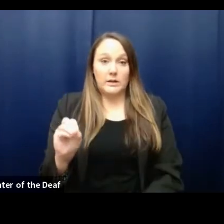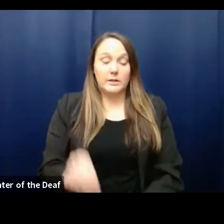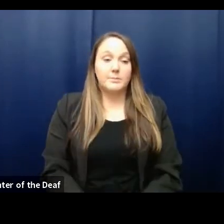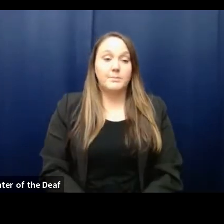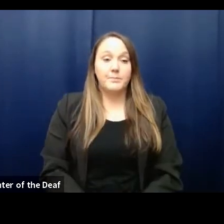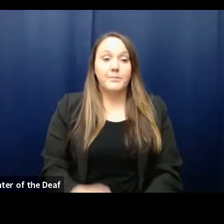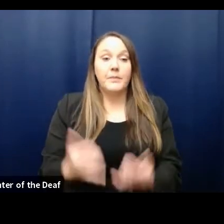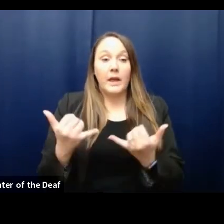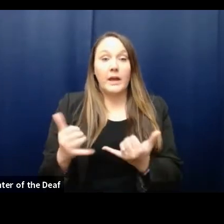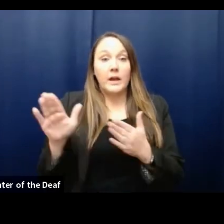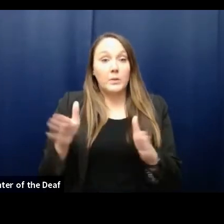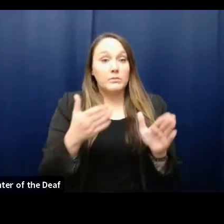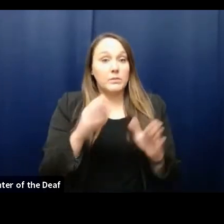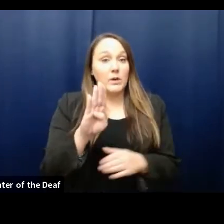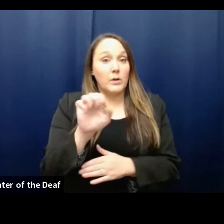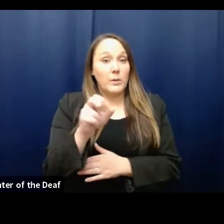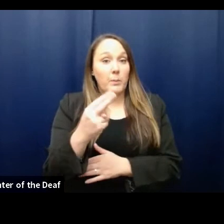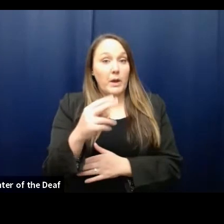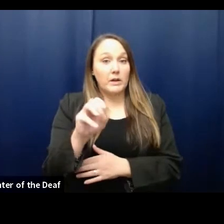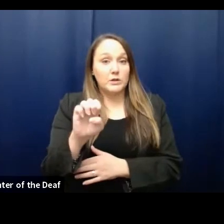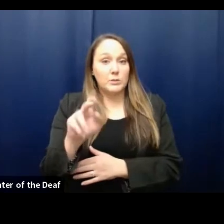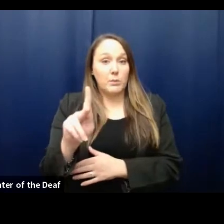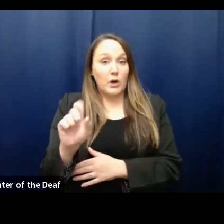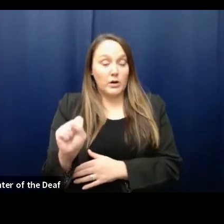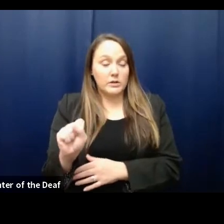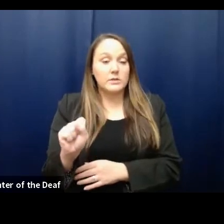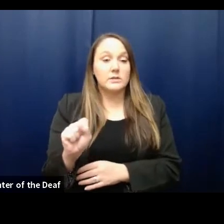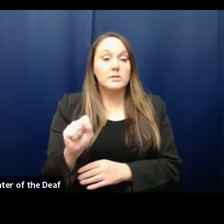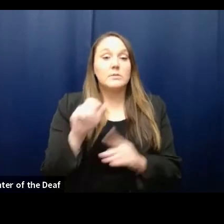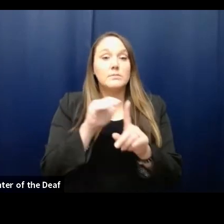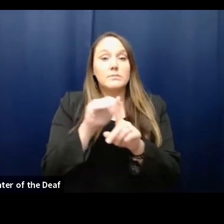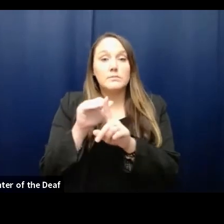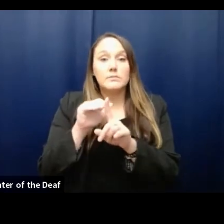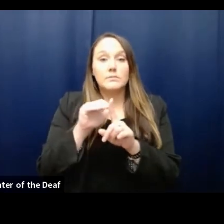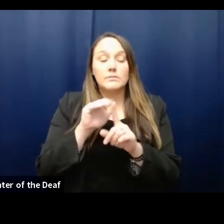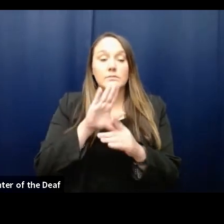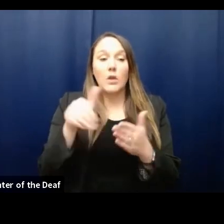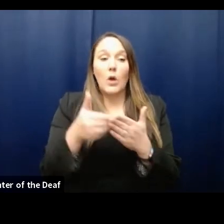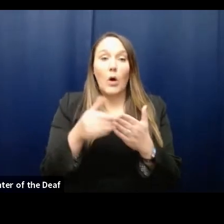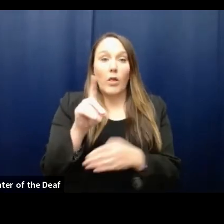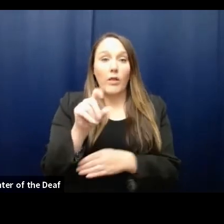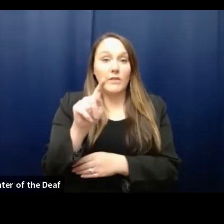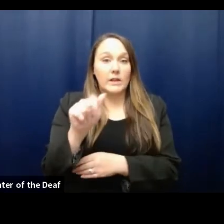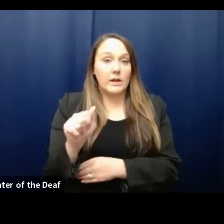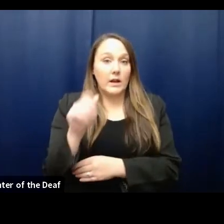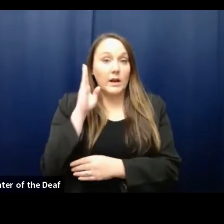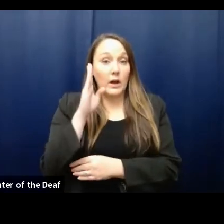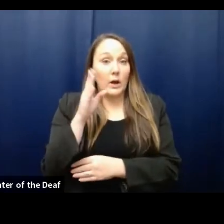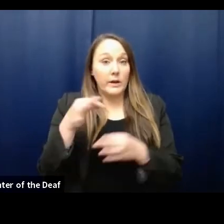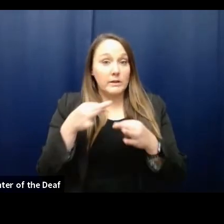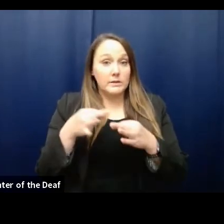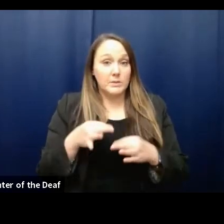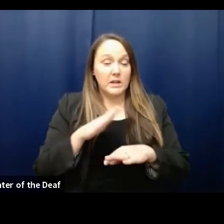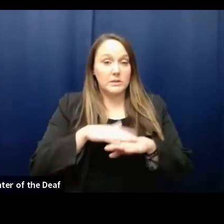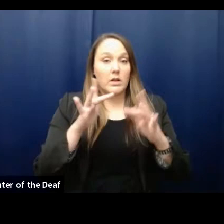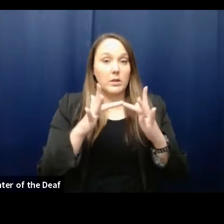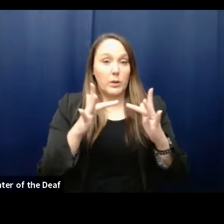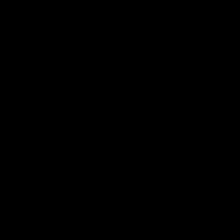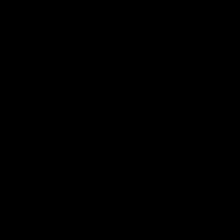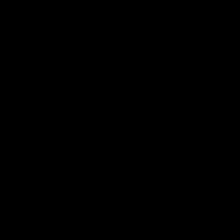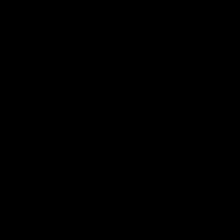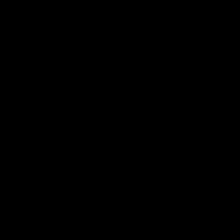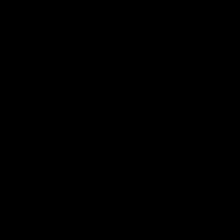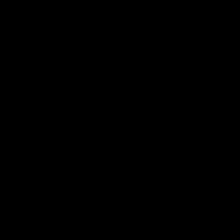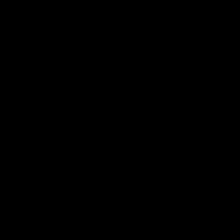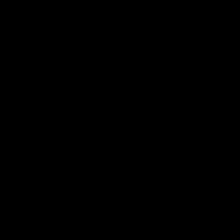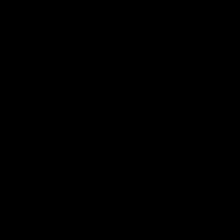Now we'll transition to the benchmarks. As a reminder, all of this data that we are going to talk about is on our website. You